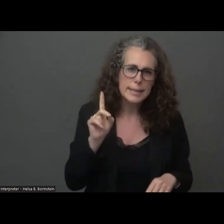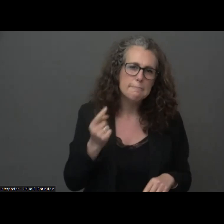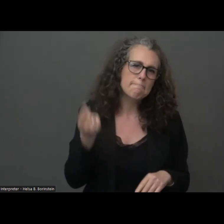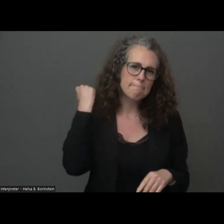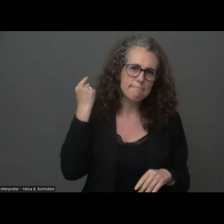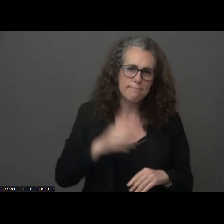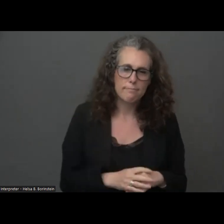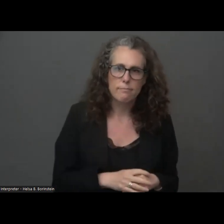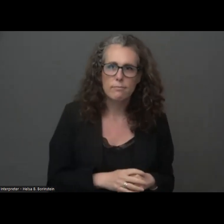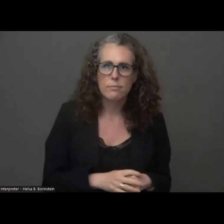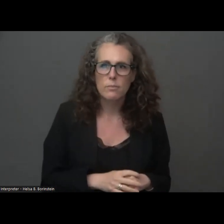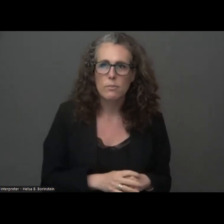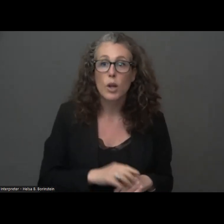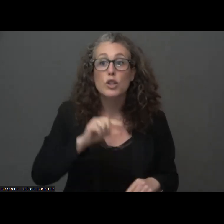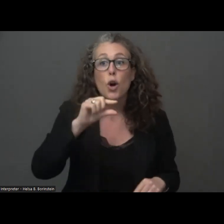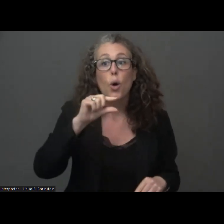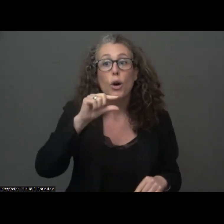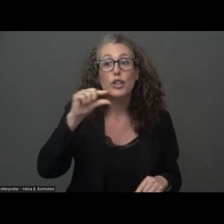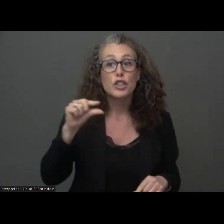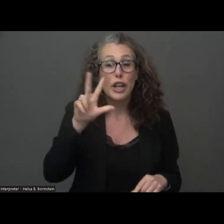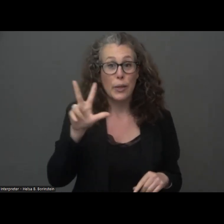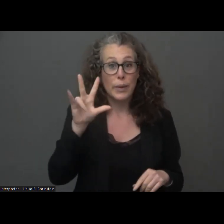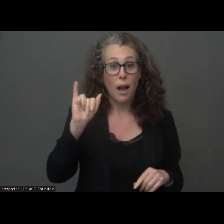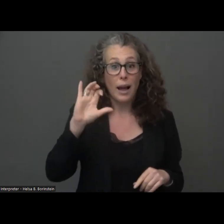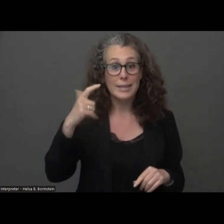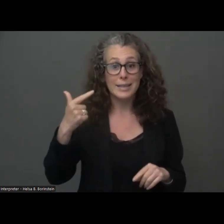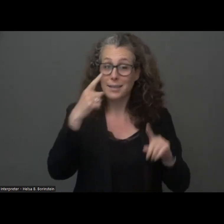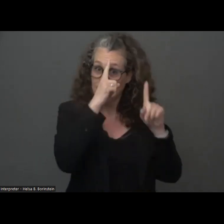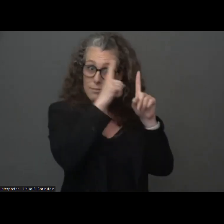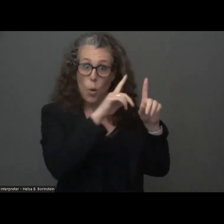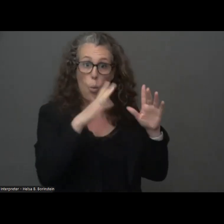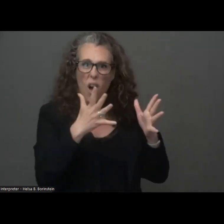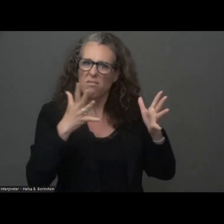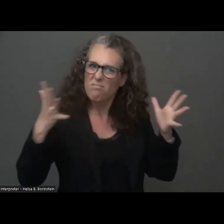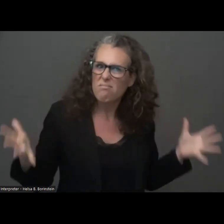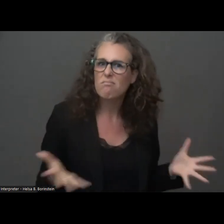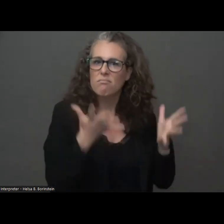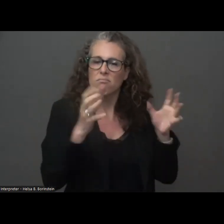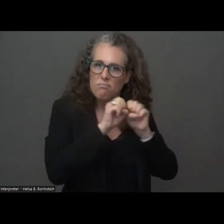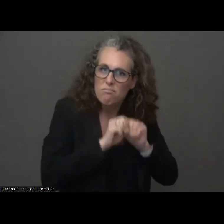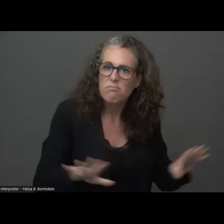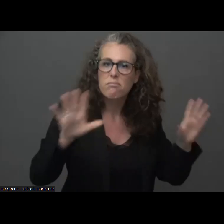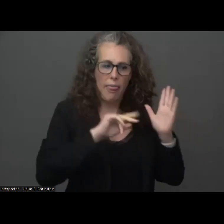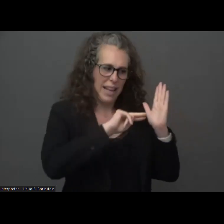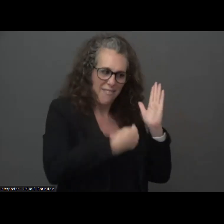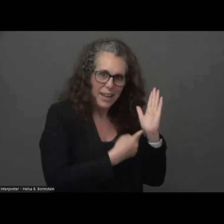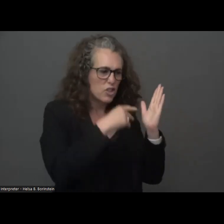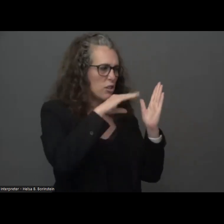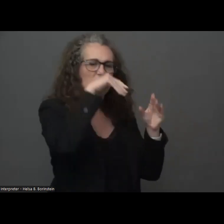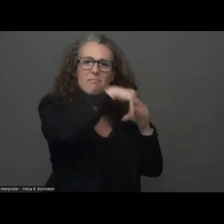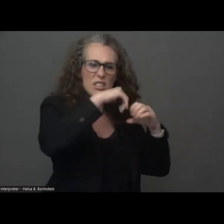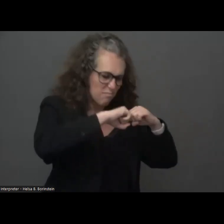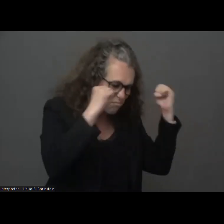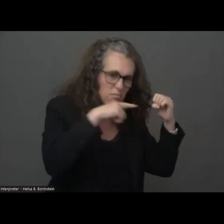G3 ICT is really promoting the convention and the work around it and the goals.